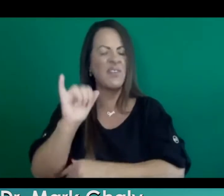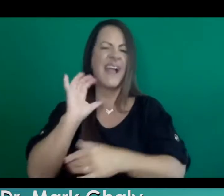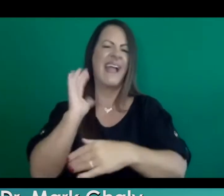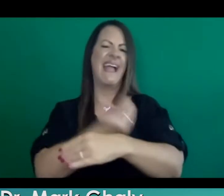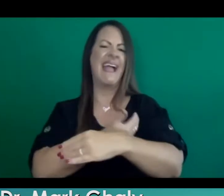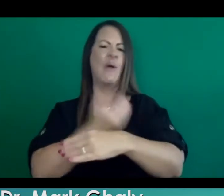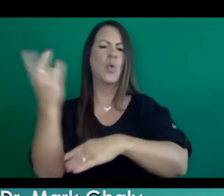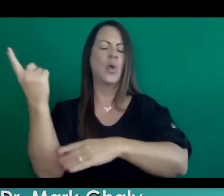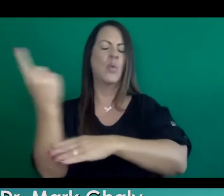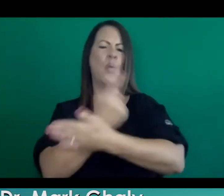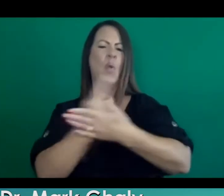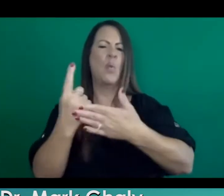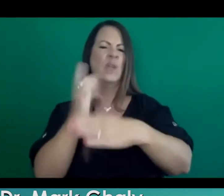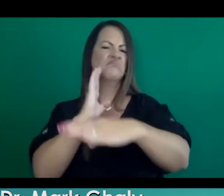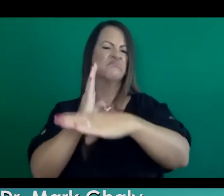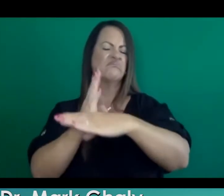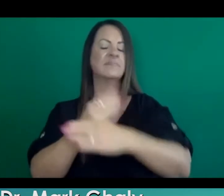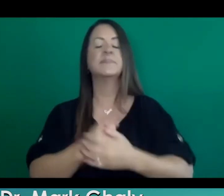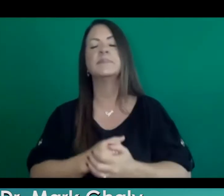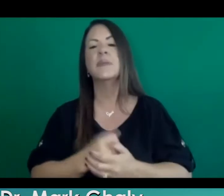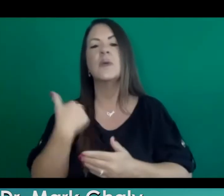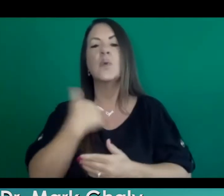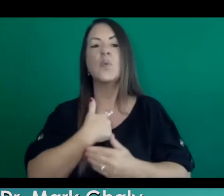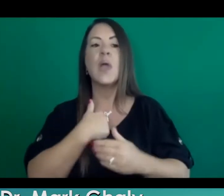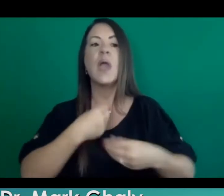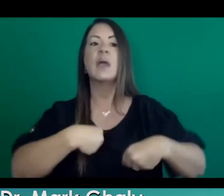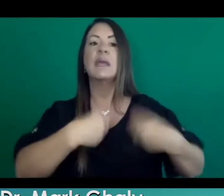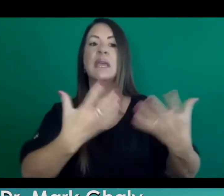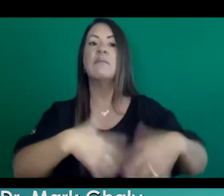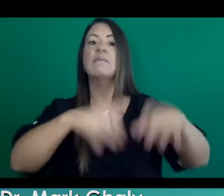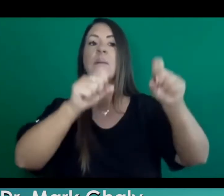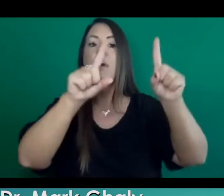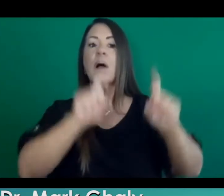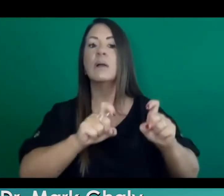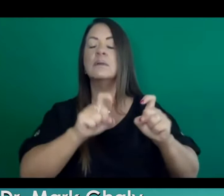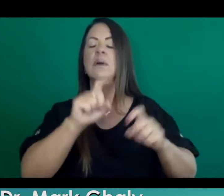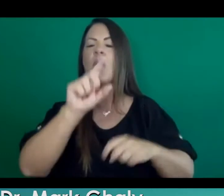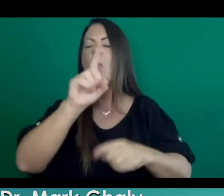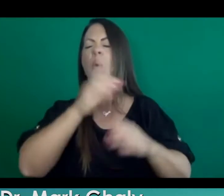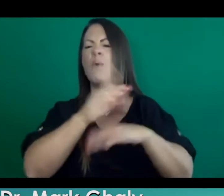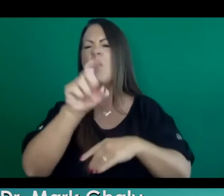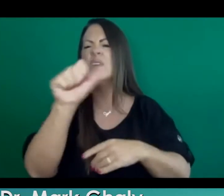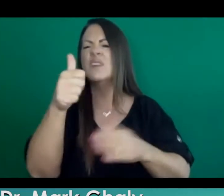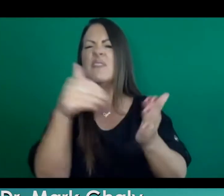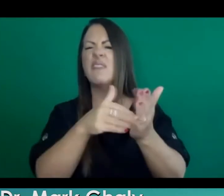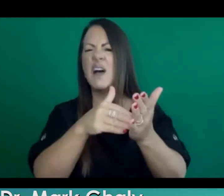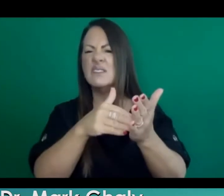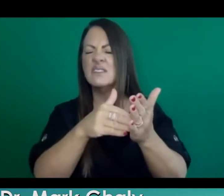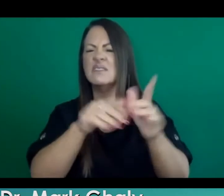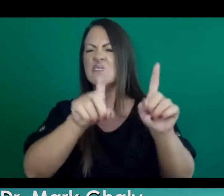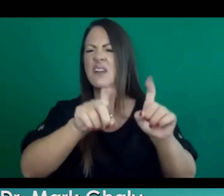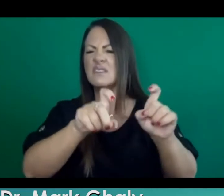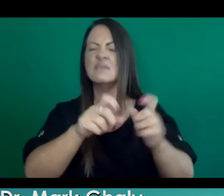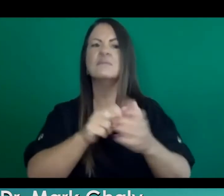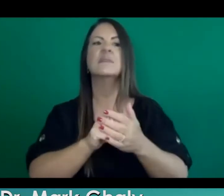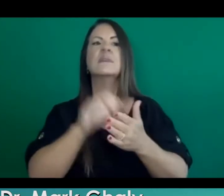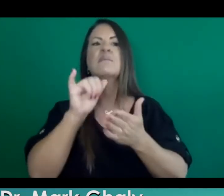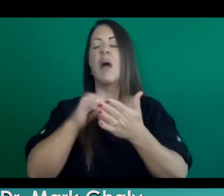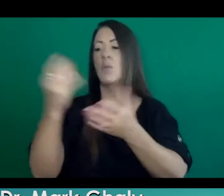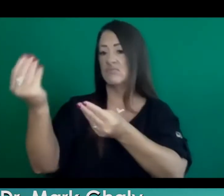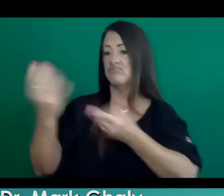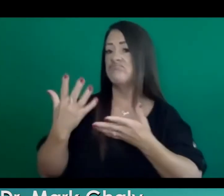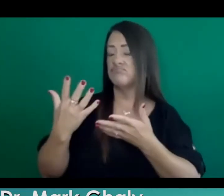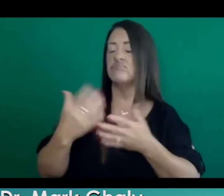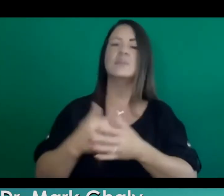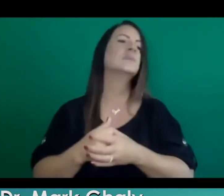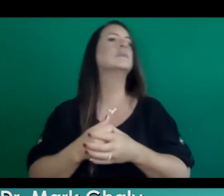done 110,000 tests in the last 24 hours, or I should say that's the number of tests that we have reported out. The